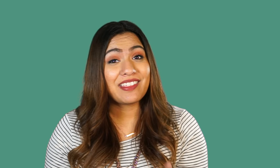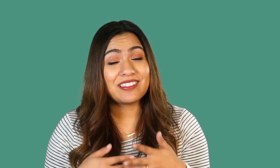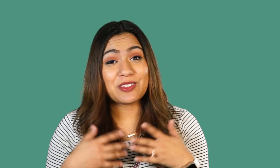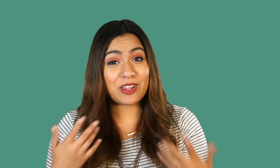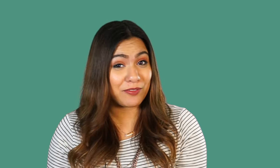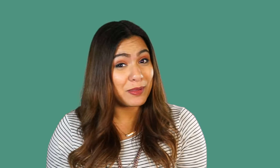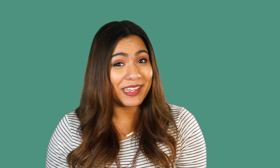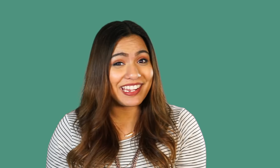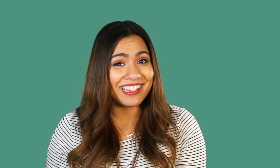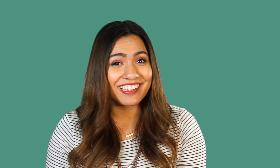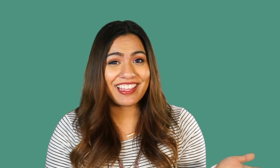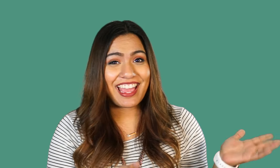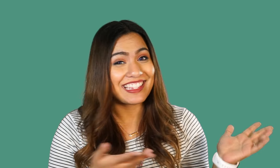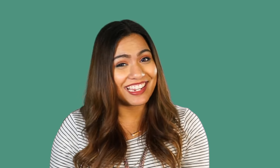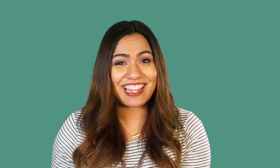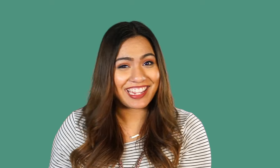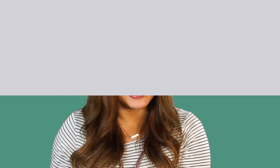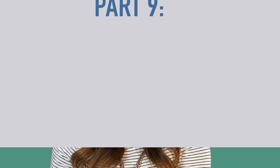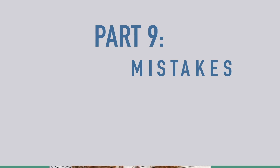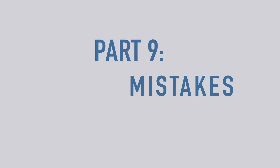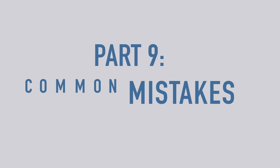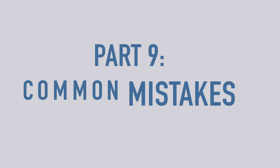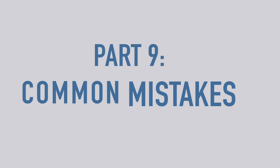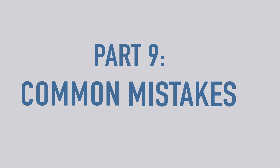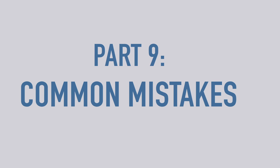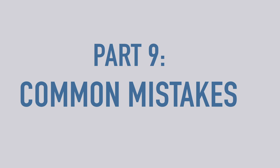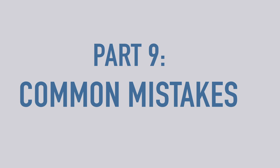to start from the beginning and stay dedicated.